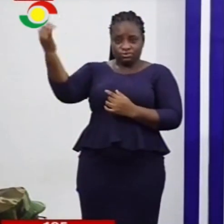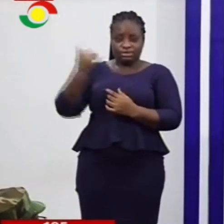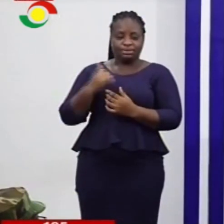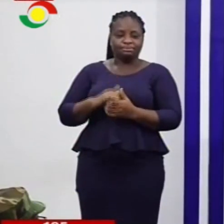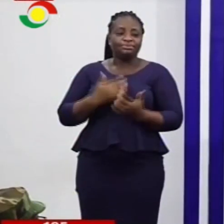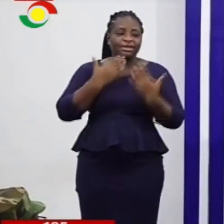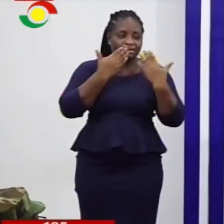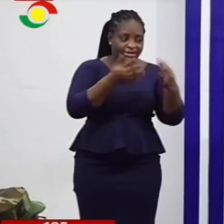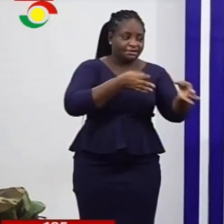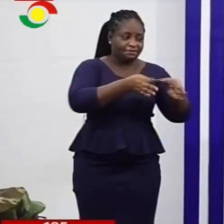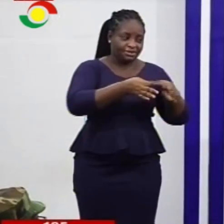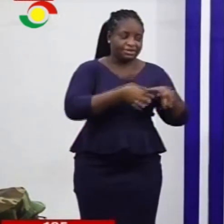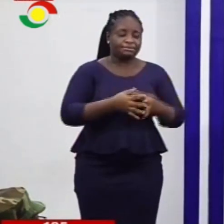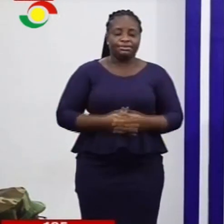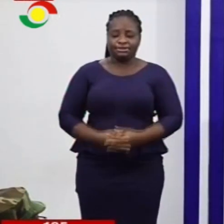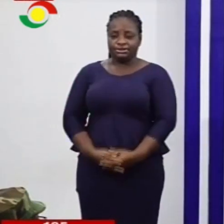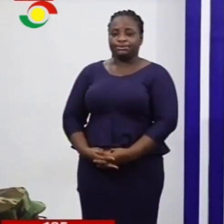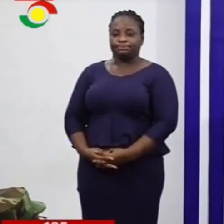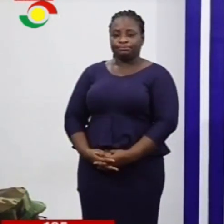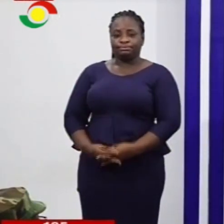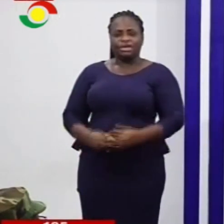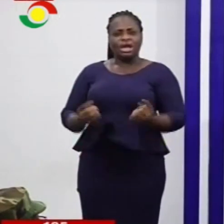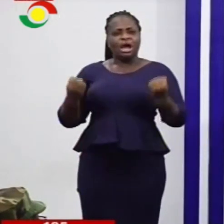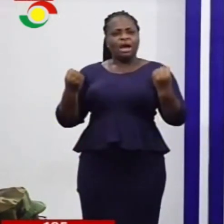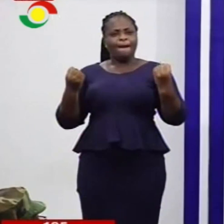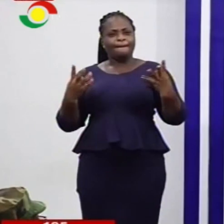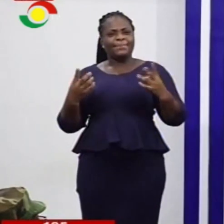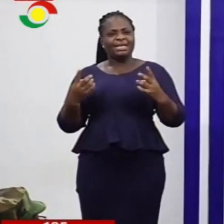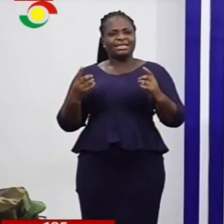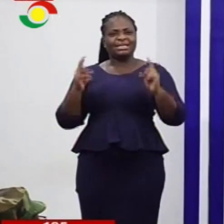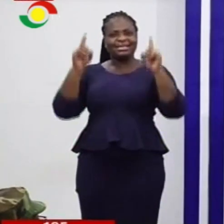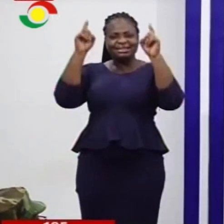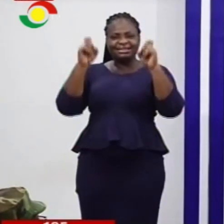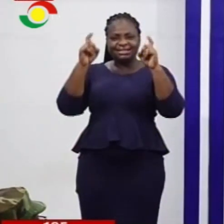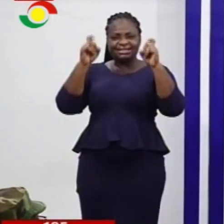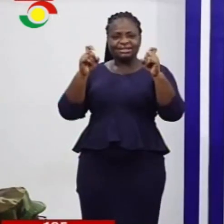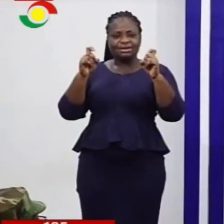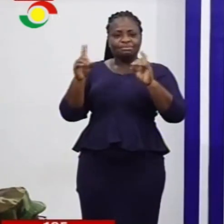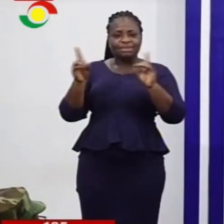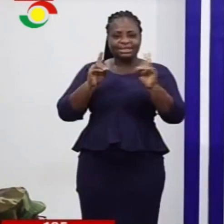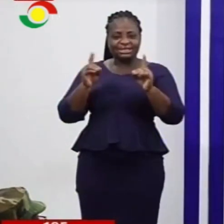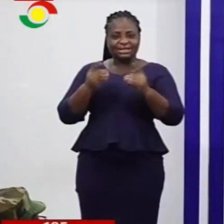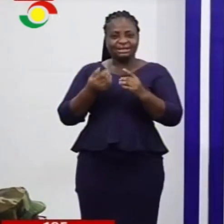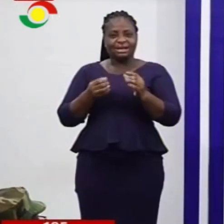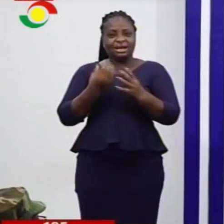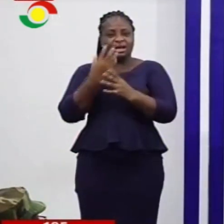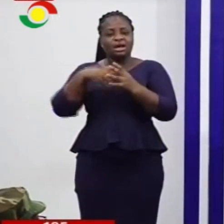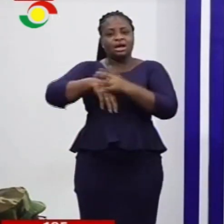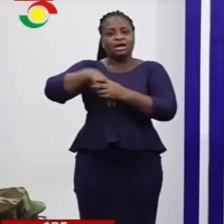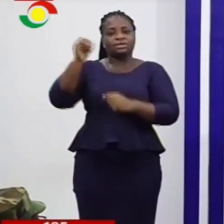you for that quick update. So how many tests have been conducted so far, out of which we have about